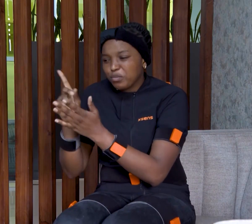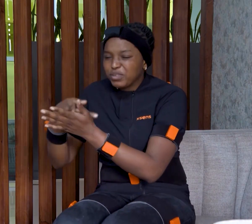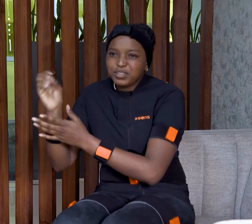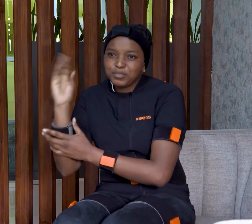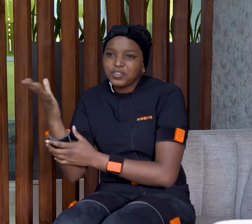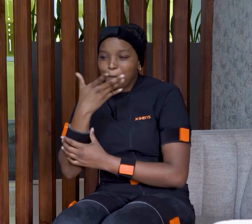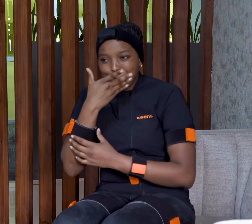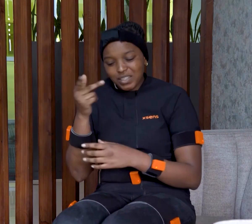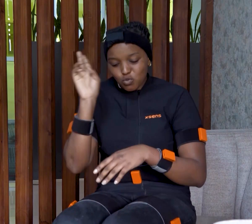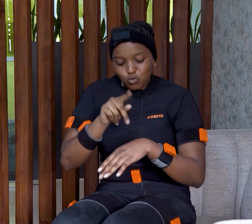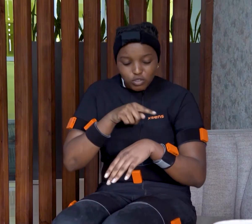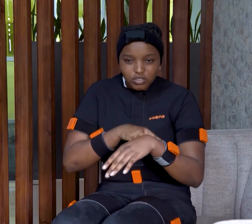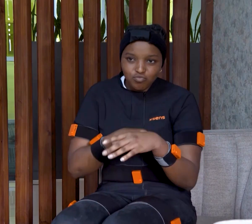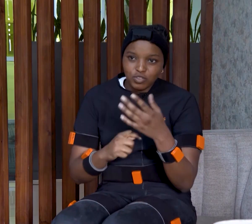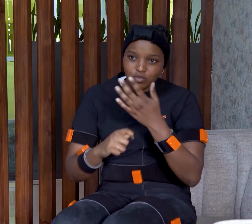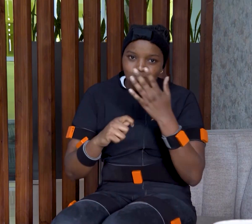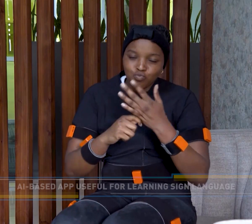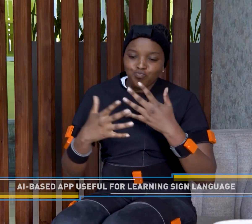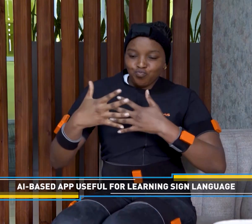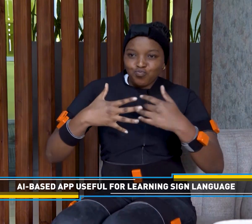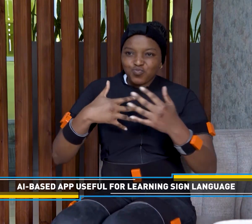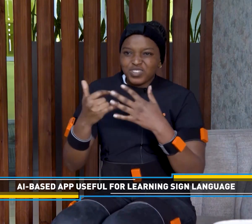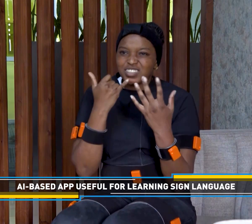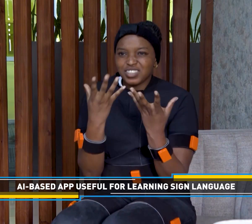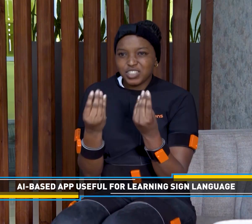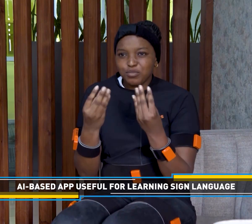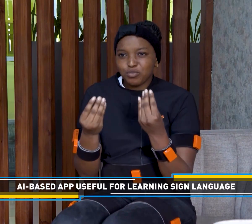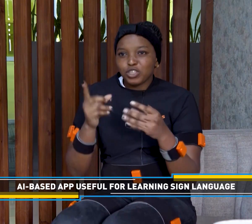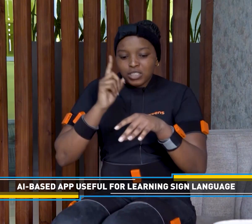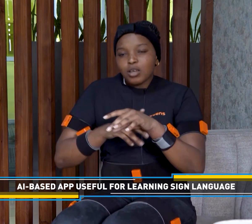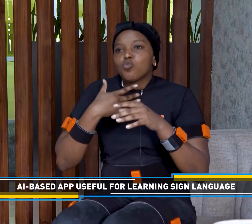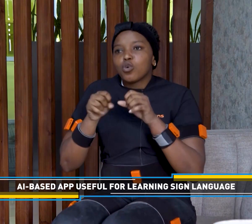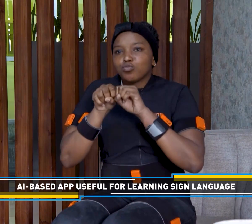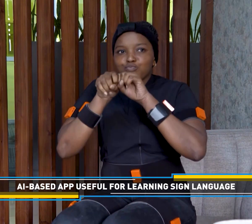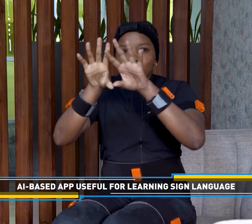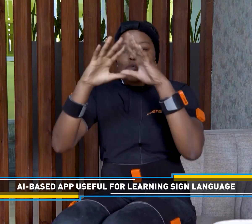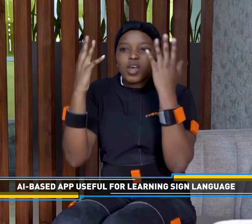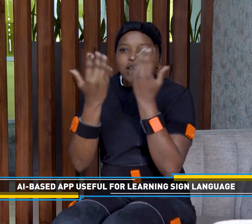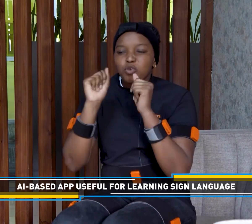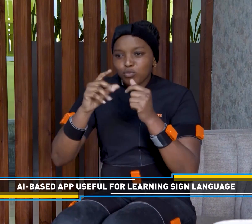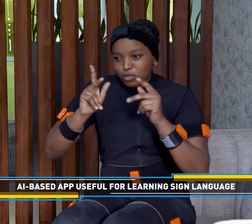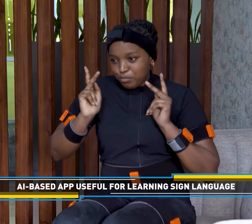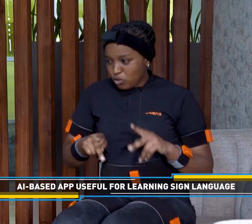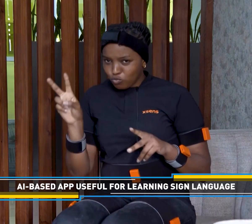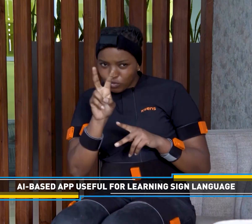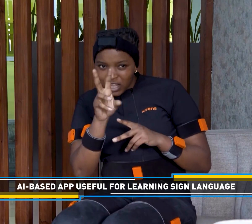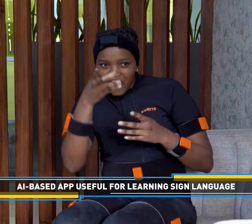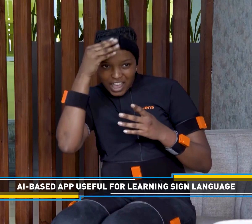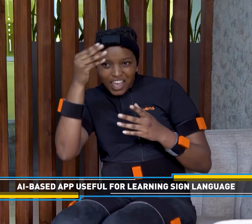technology, where signs are made easier, and it's spread worldwide. A person can watch and learn sign language, rather than pay for, which